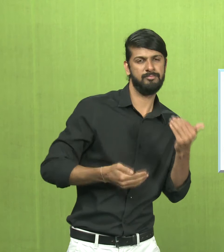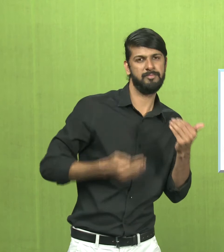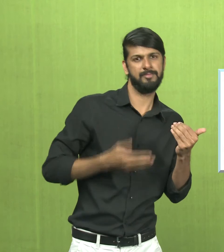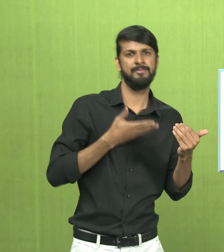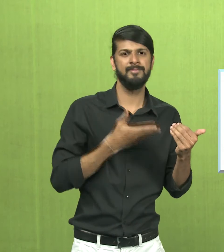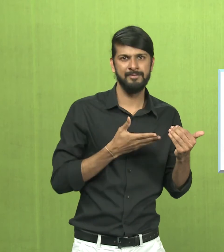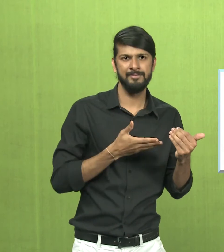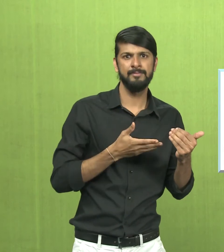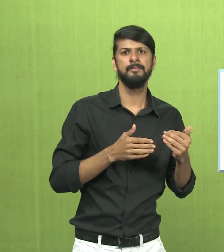baby.